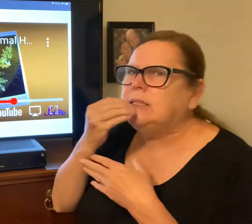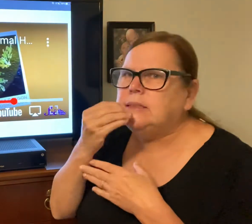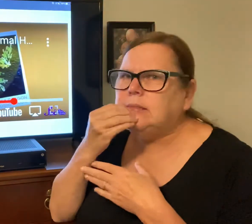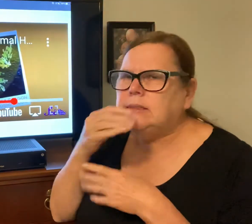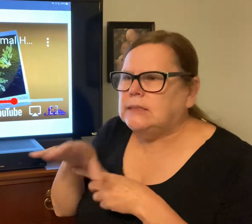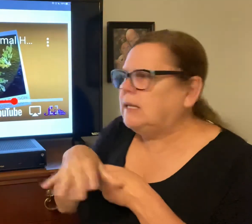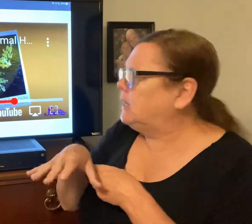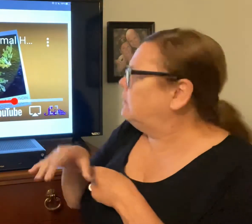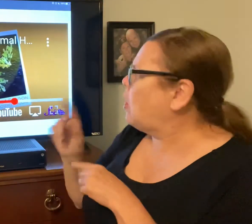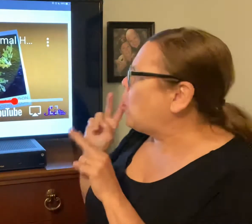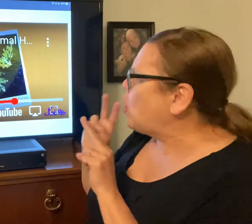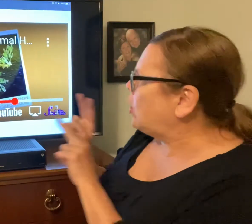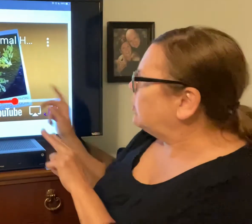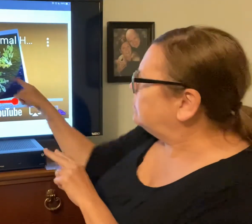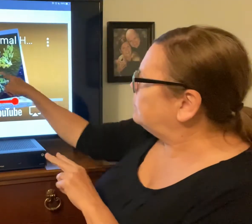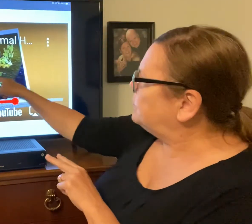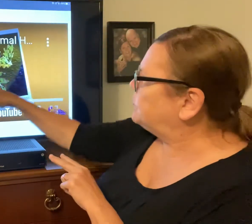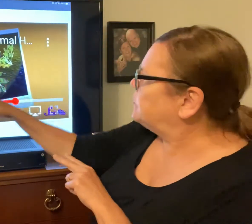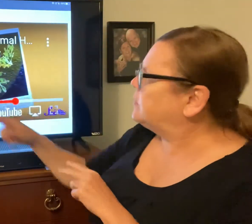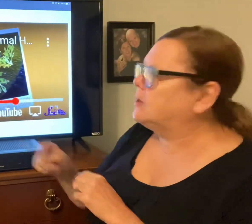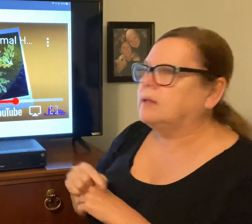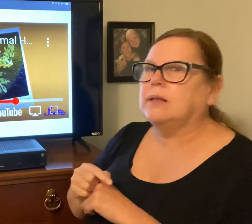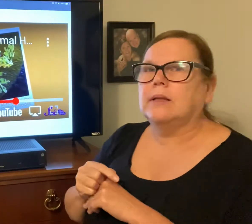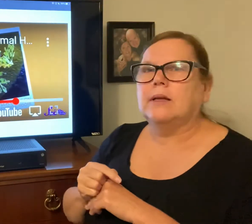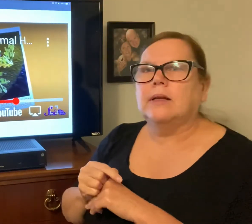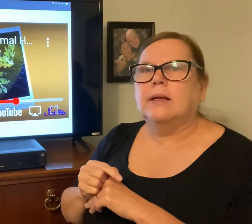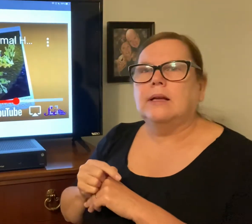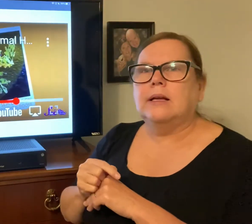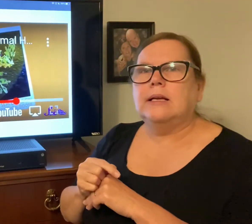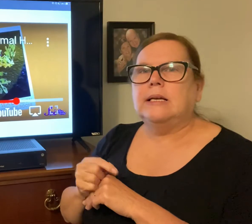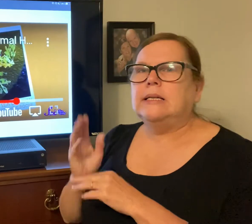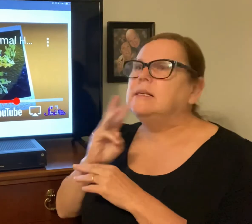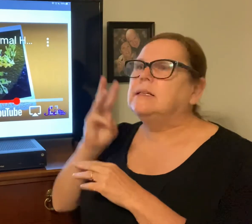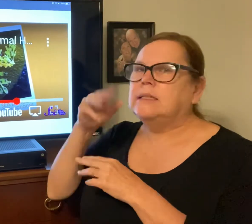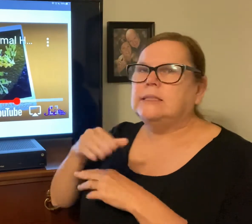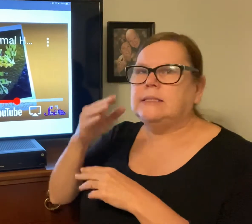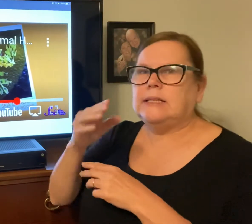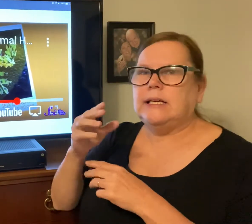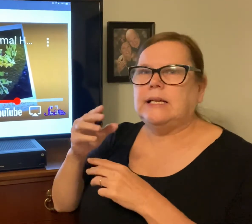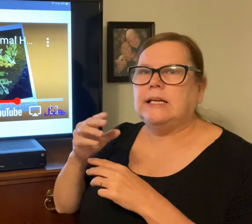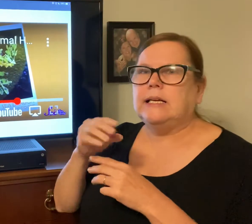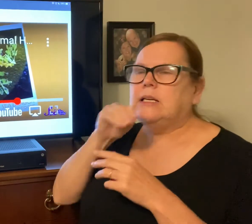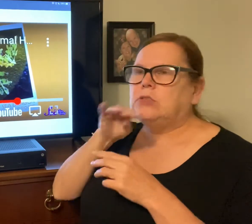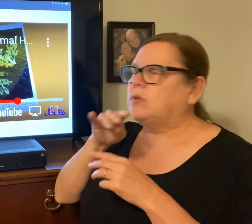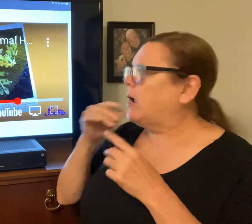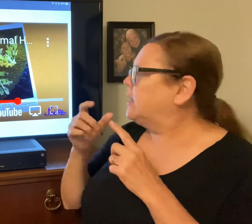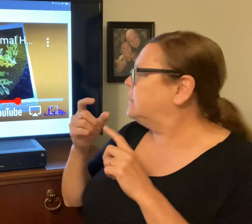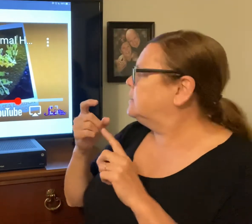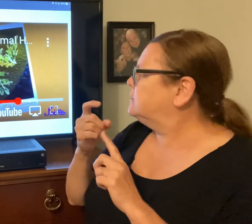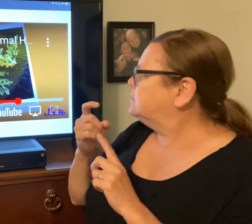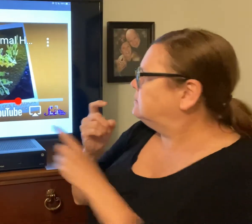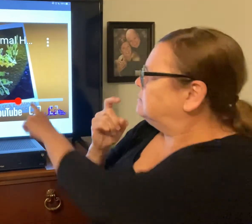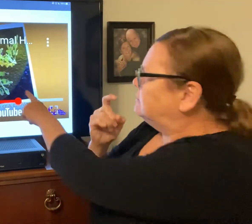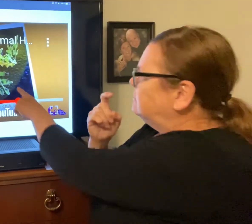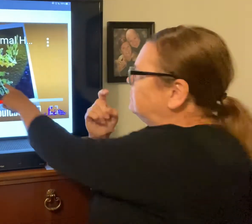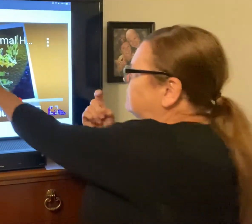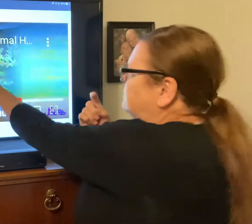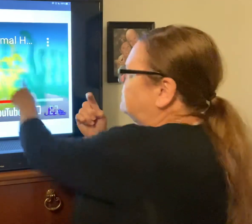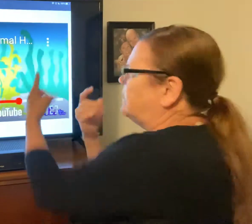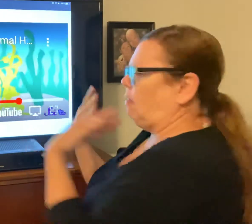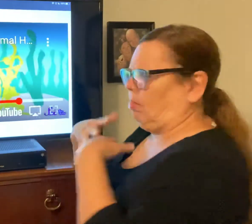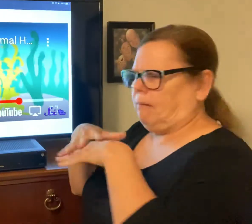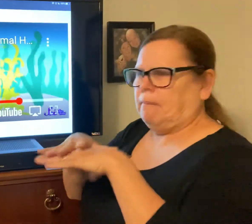try to spot this leafy sea dragon. Covered in small fins all over its body, the leafy sea dragon blends perfectly in the seaweed where